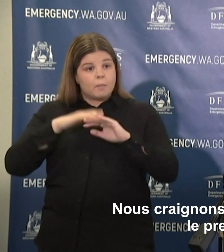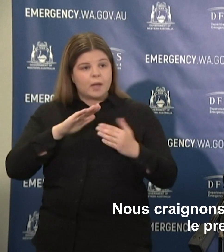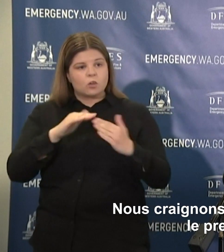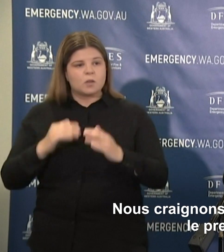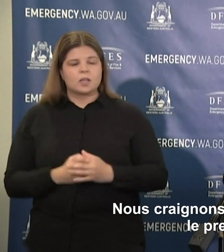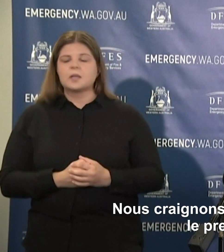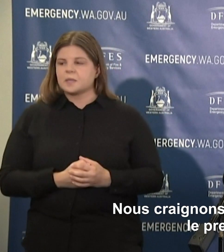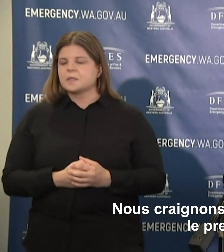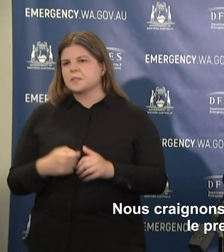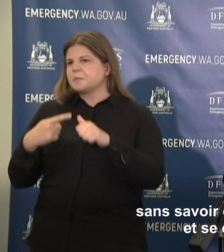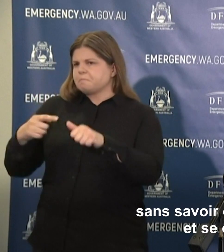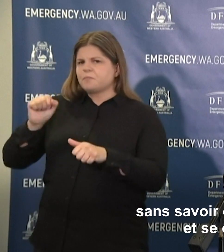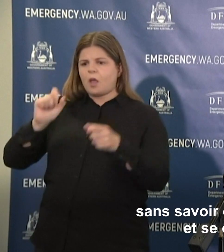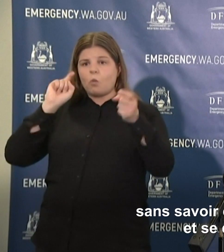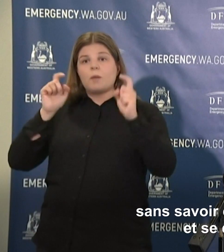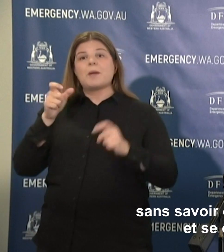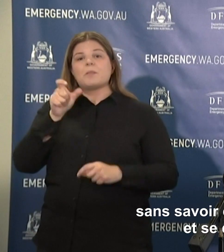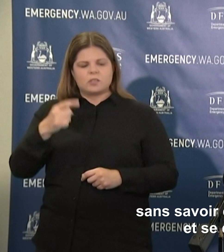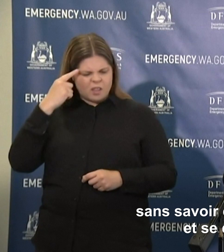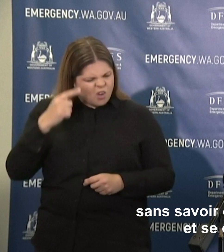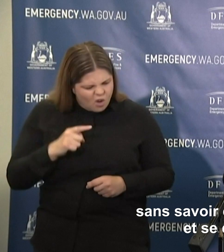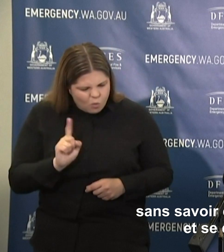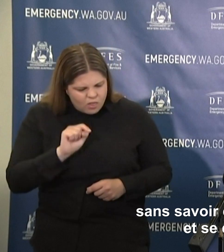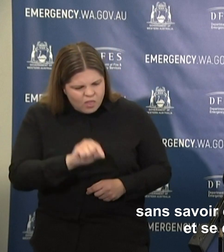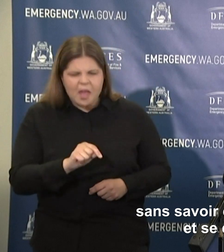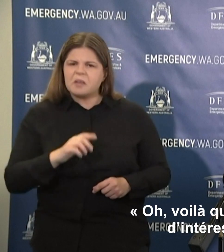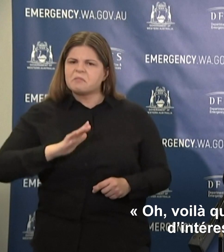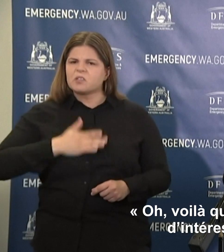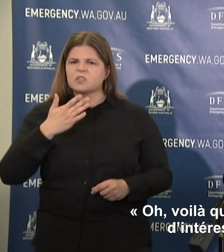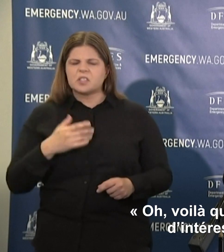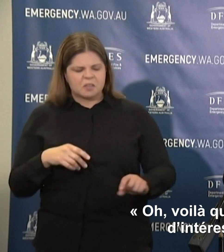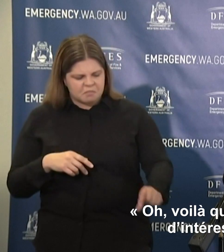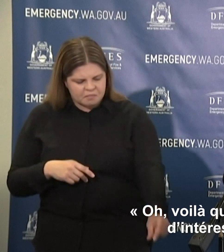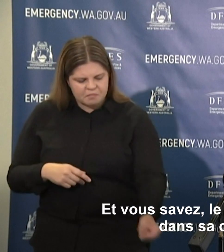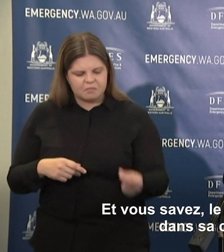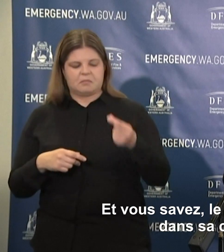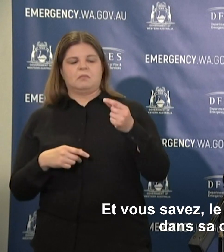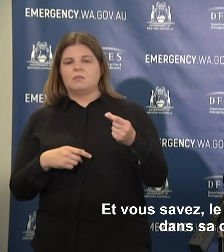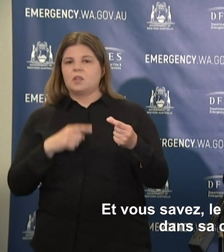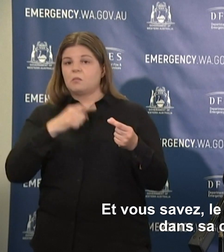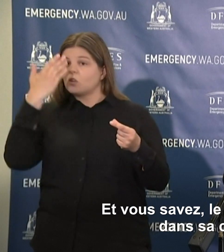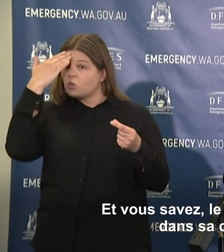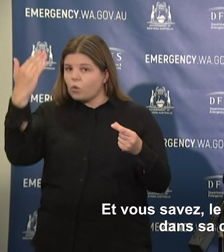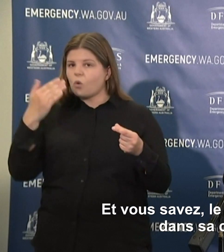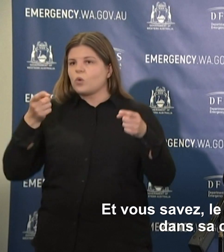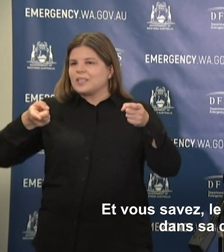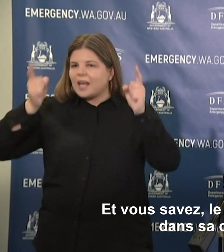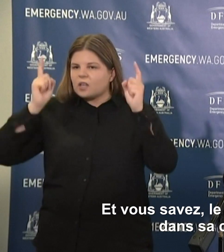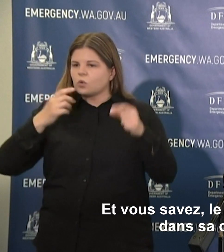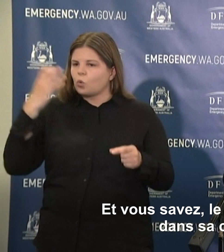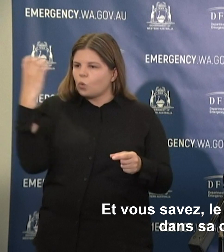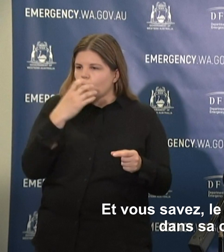that somebody will pick it up, not knowing what it is, think, oh, this is something interesting, and, you know, keep